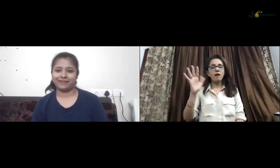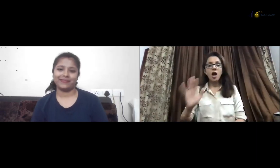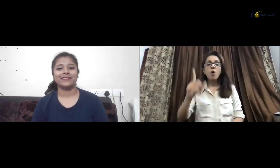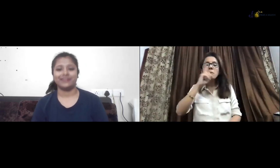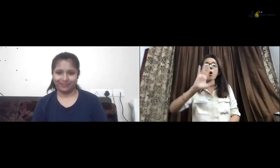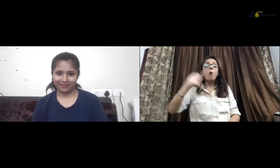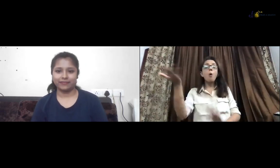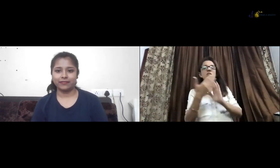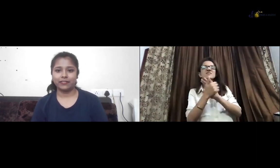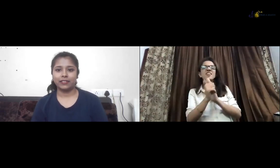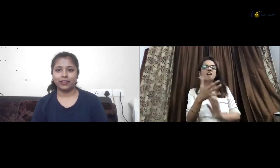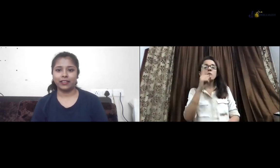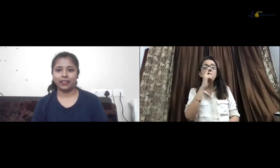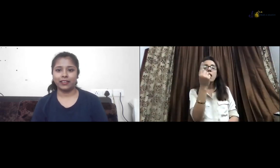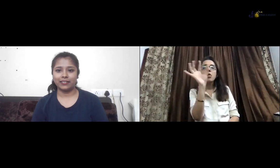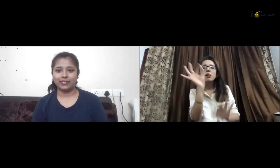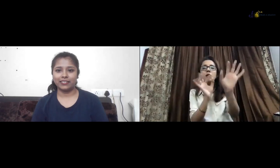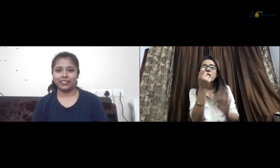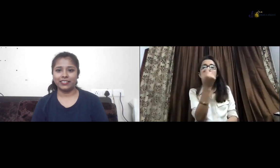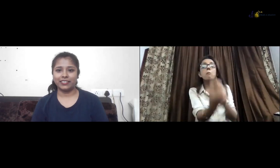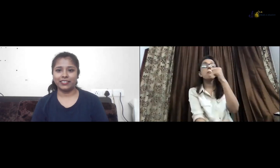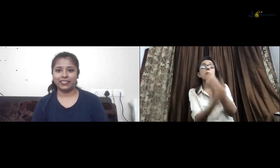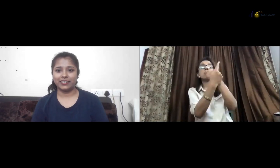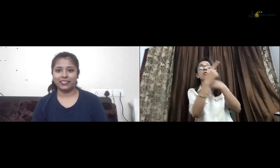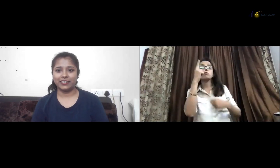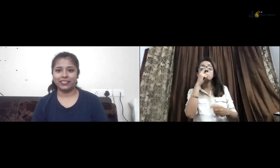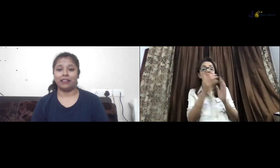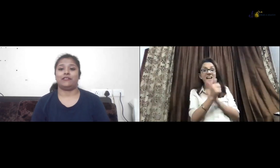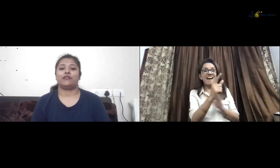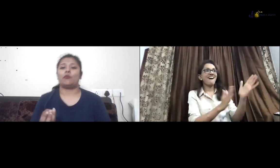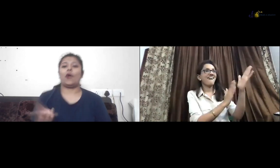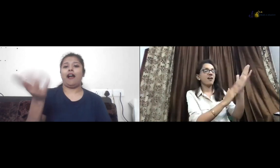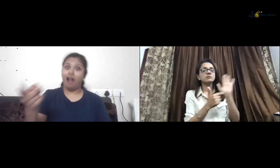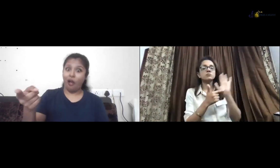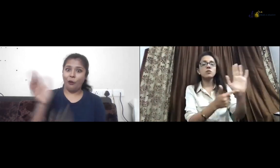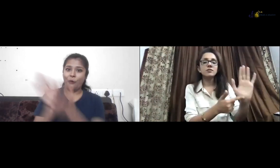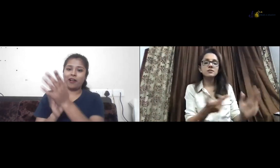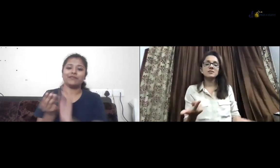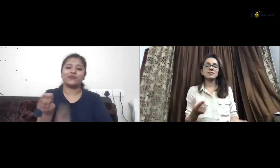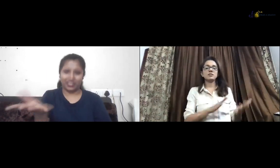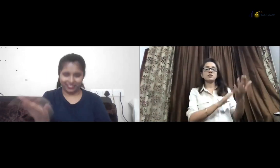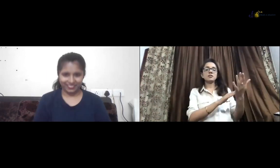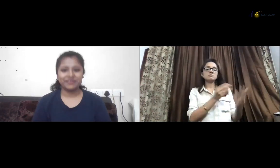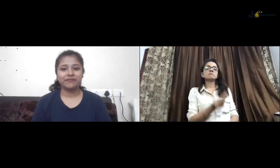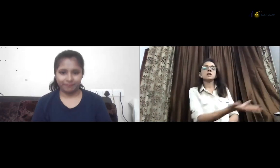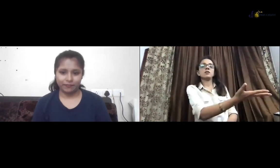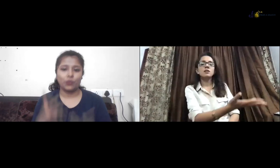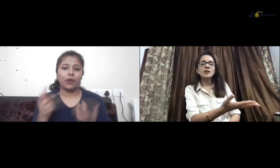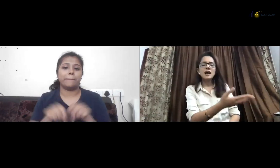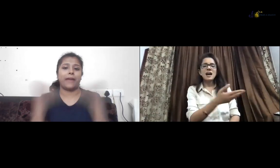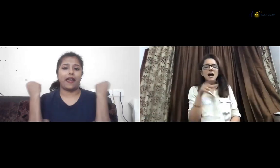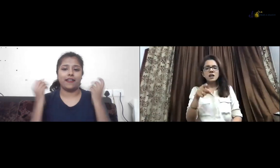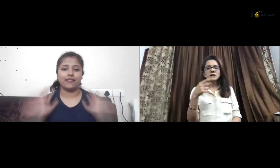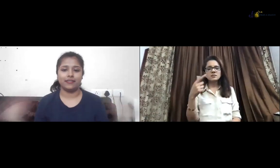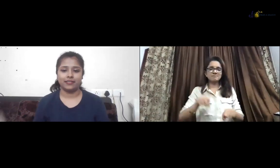male are skilled enough, and women they are not skilled enough. They have to choose. Maybe there will be one female who will show up